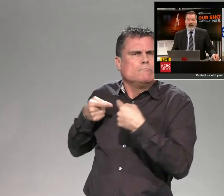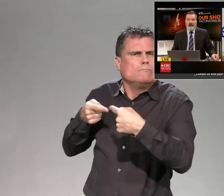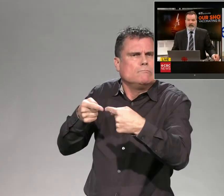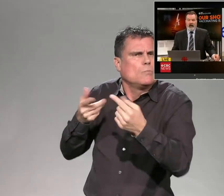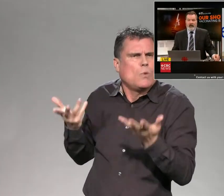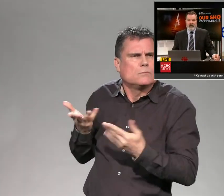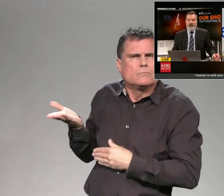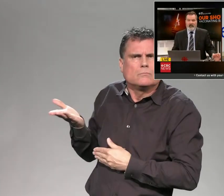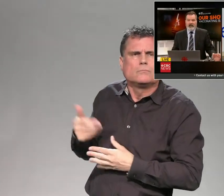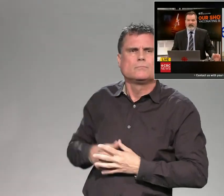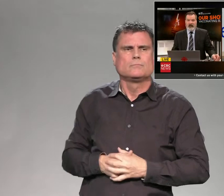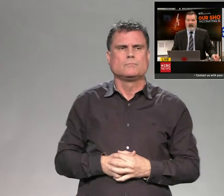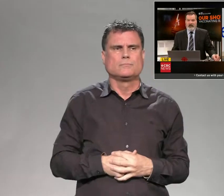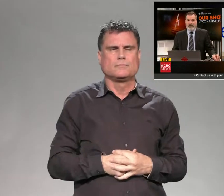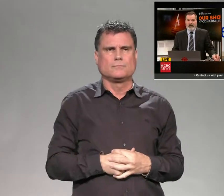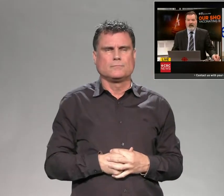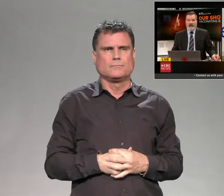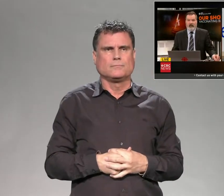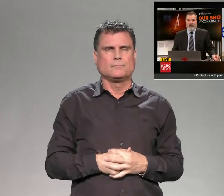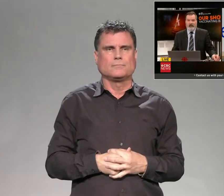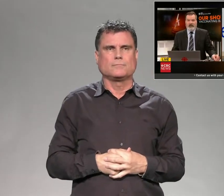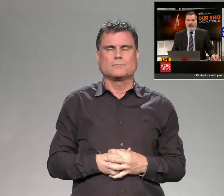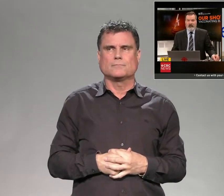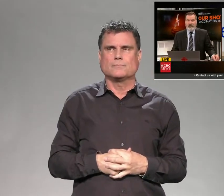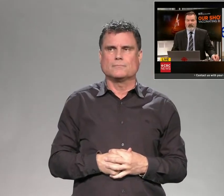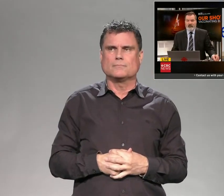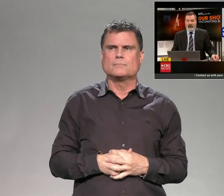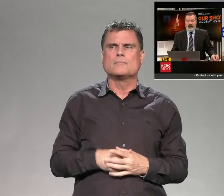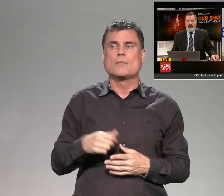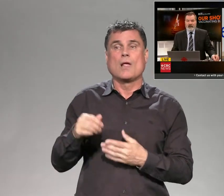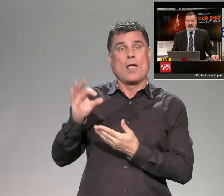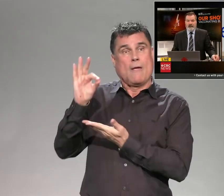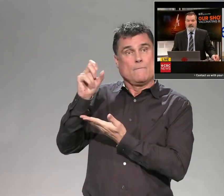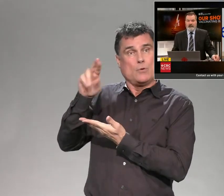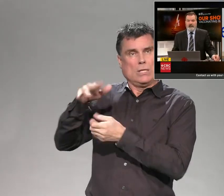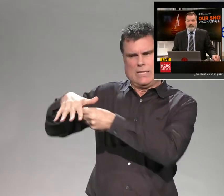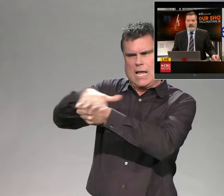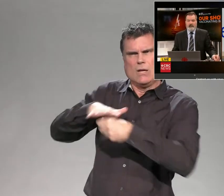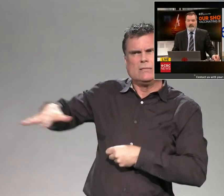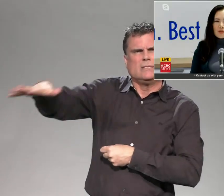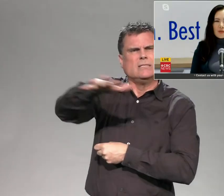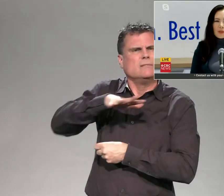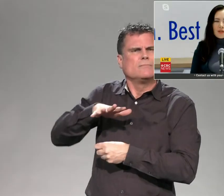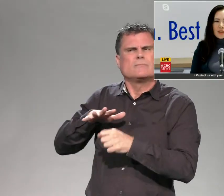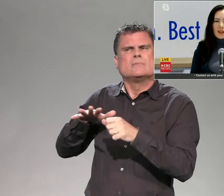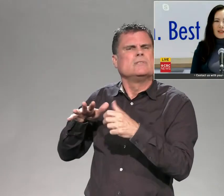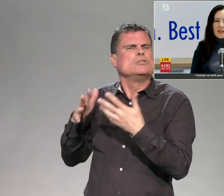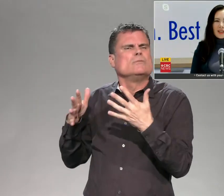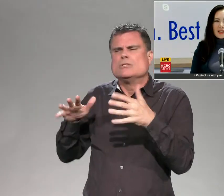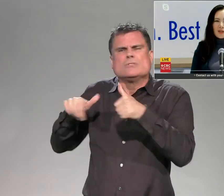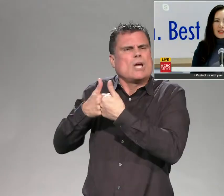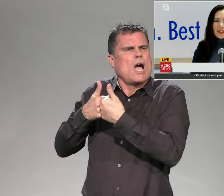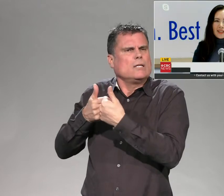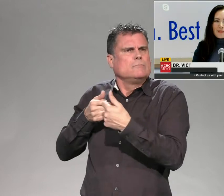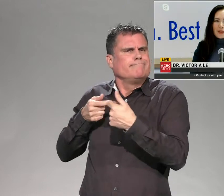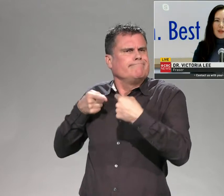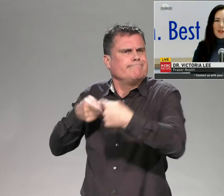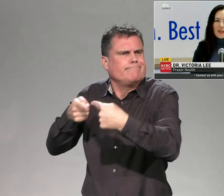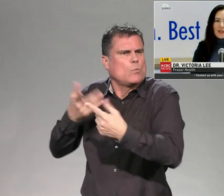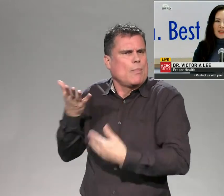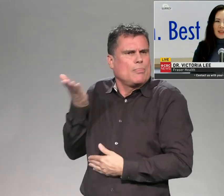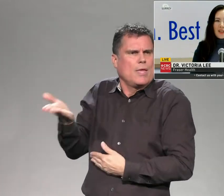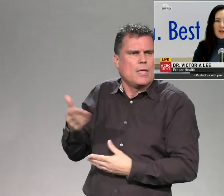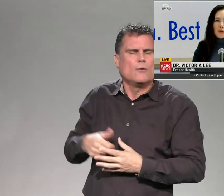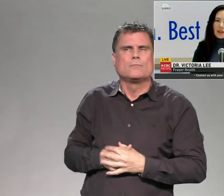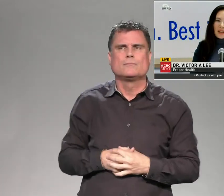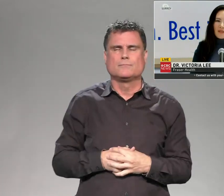you, can you highlight the biggest challenges for the Fraser Health region right now? Thank you so much. And certainly, as mentioned,